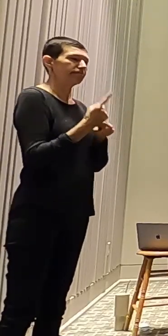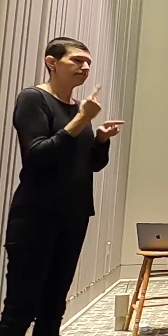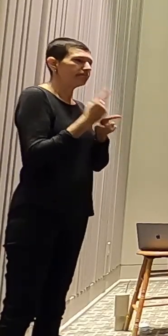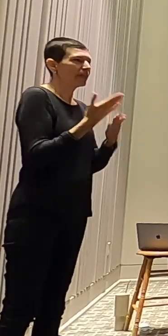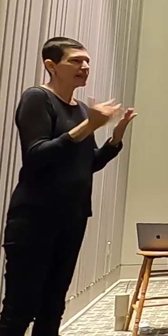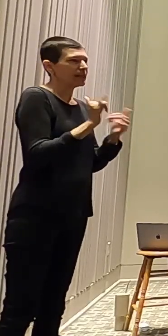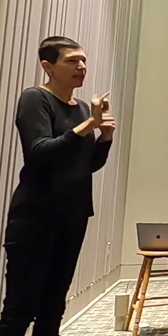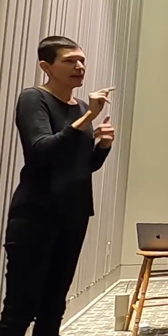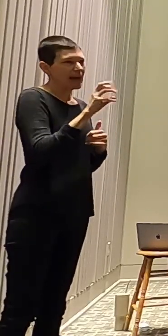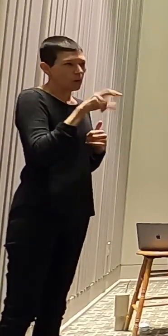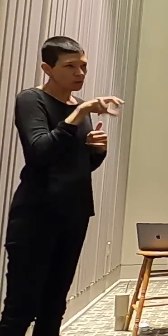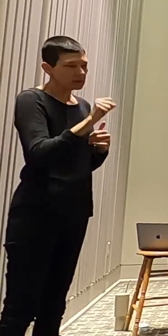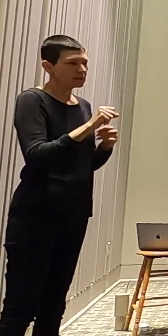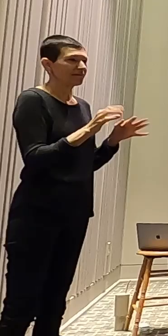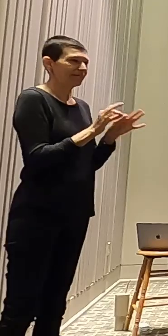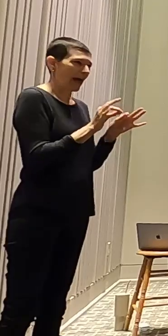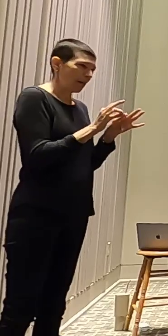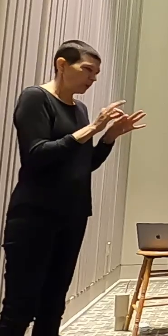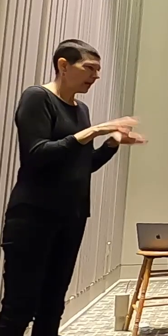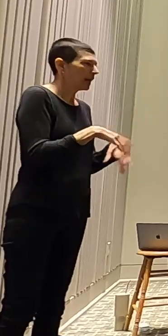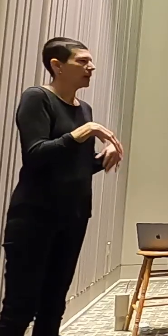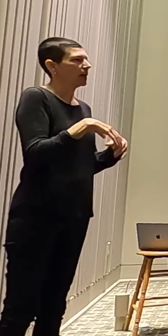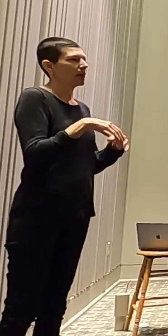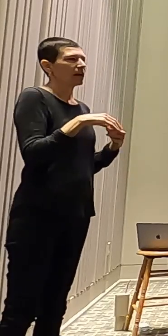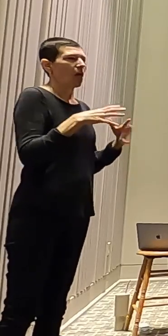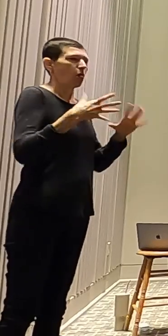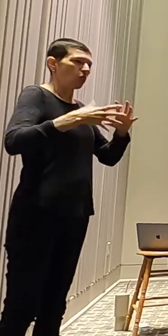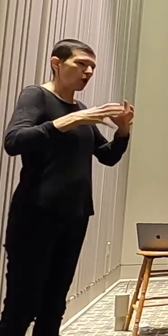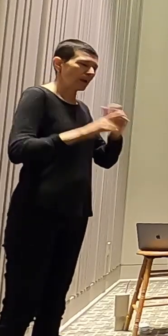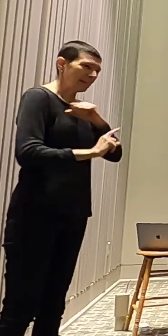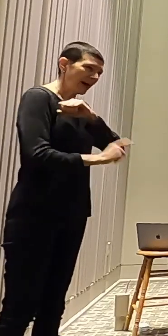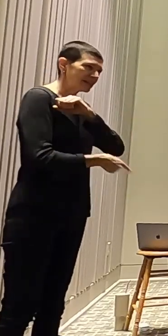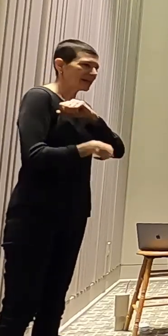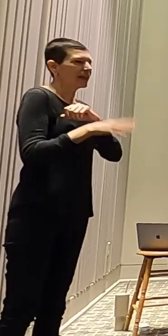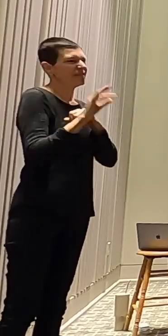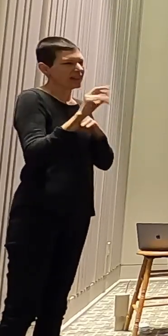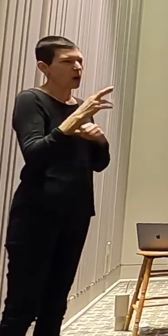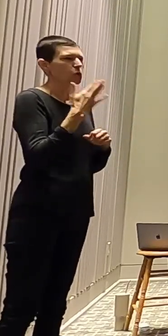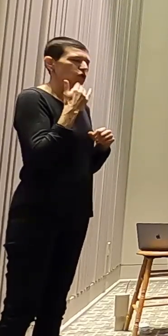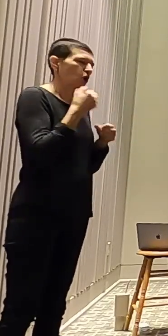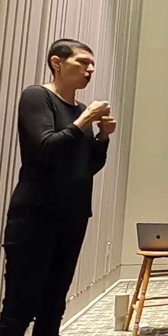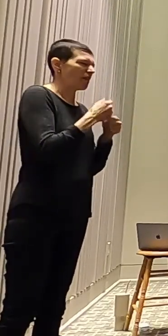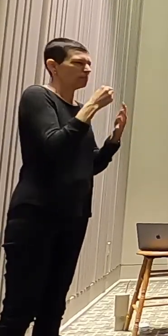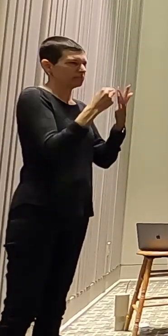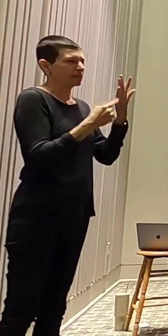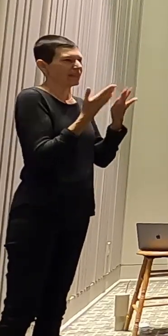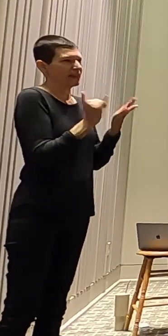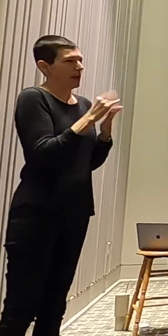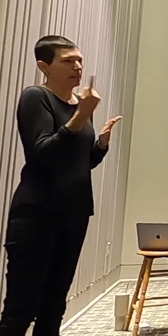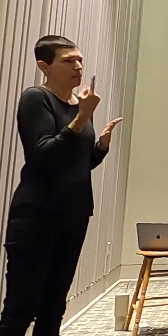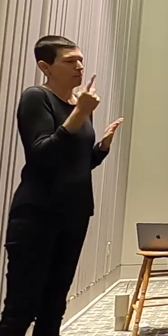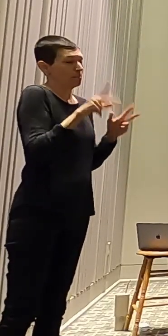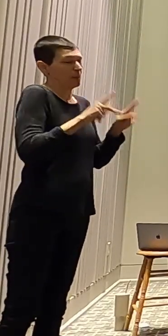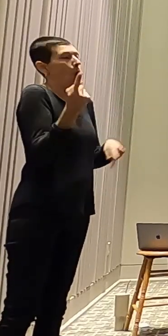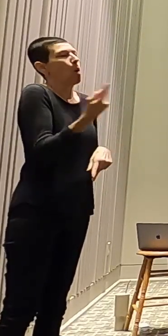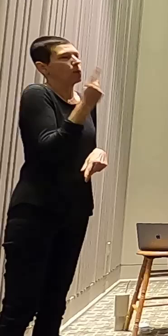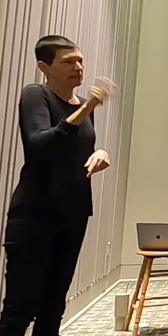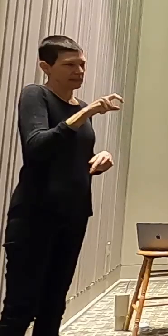like towels, fabric, laundry baskets, and again, flour, sugar, coffee, those necessities that people always need.